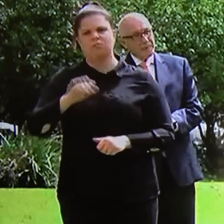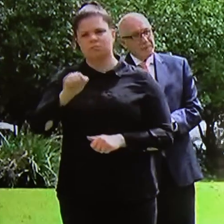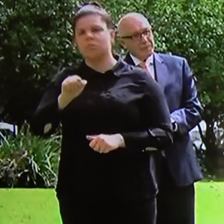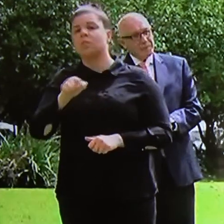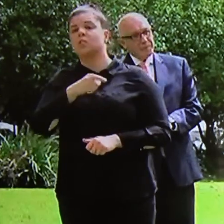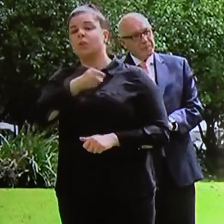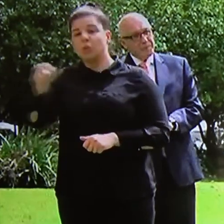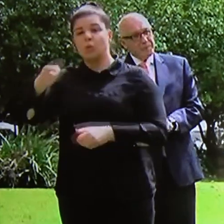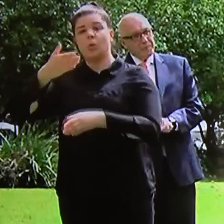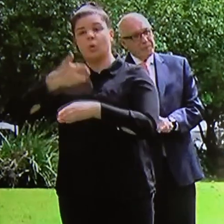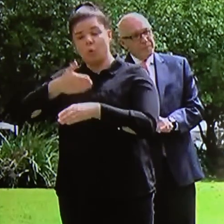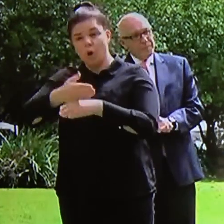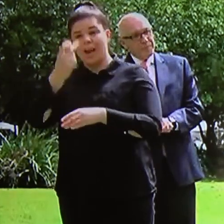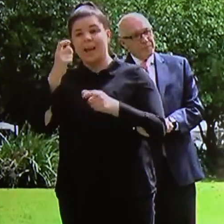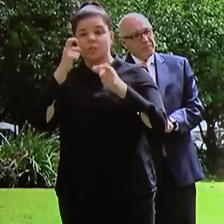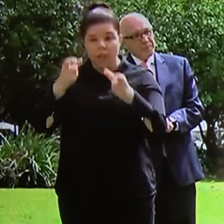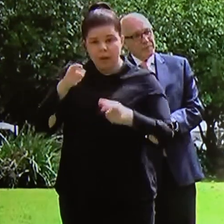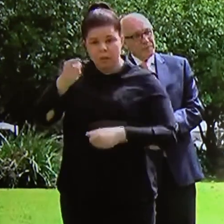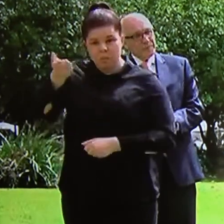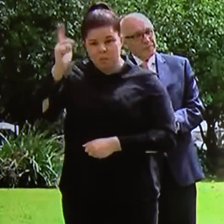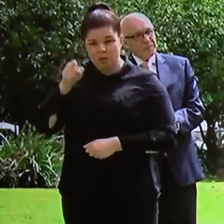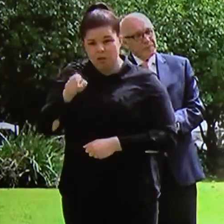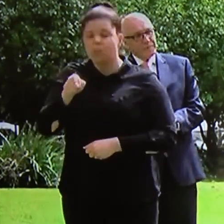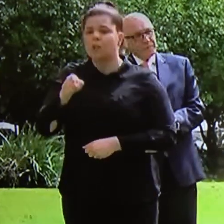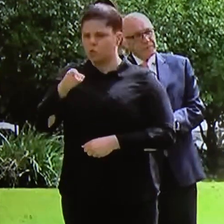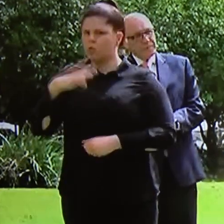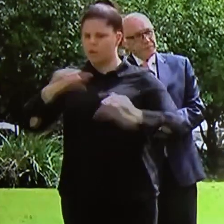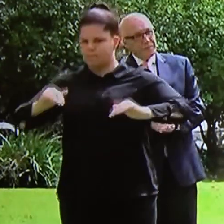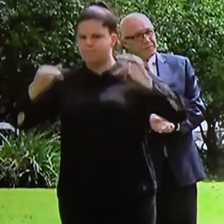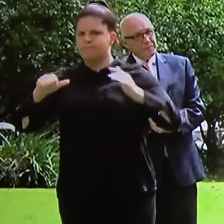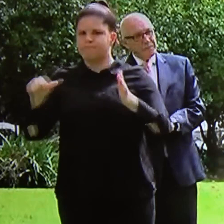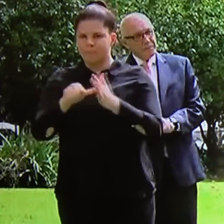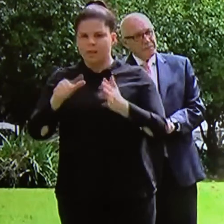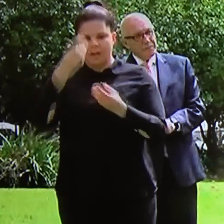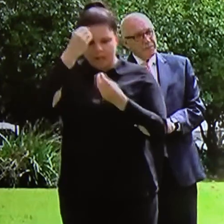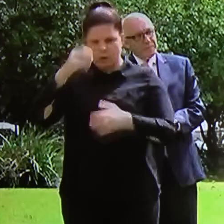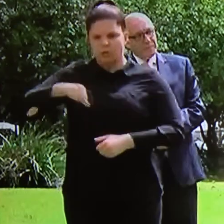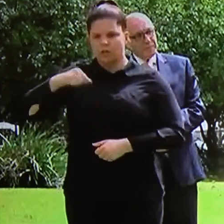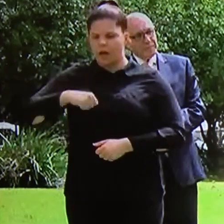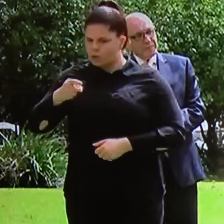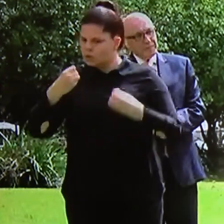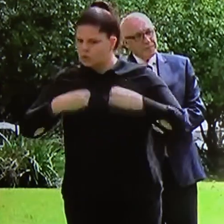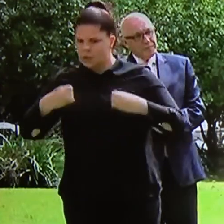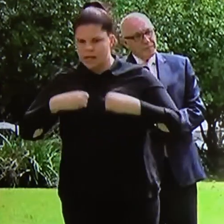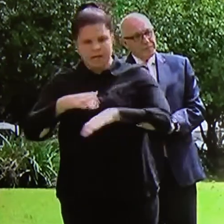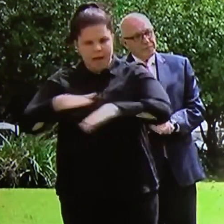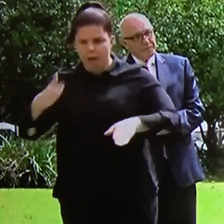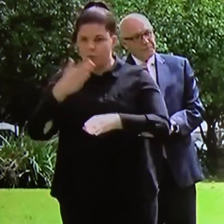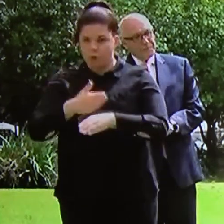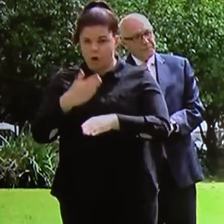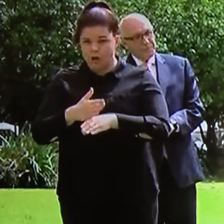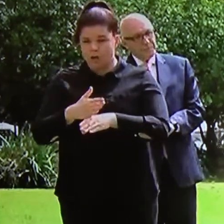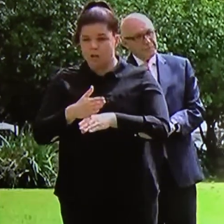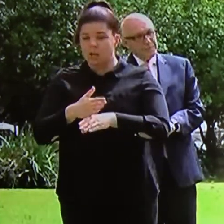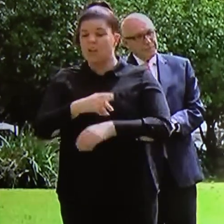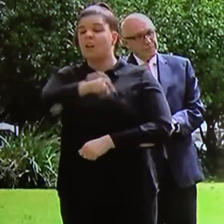care facilities, you need to step up and make sure that your staff understand the message, but also the staff need to understand you've